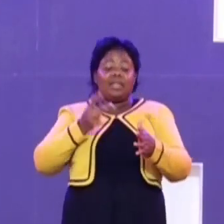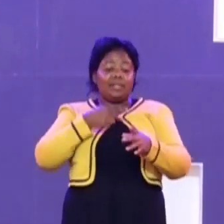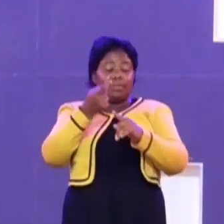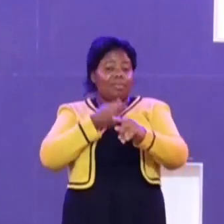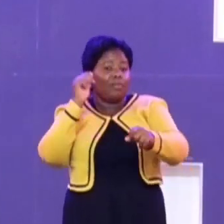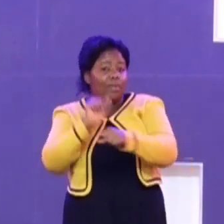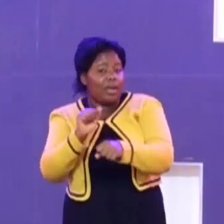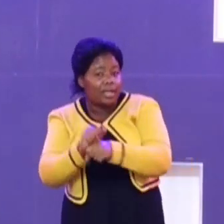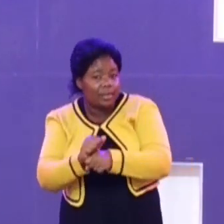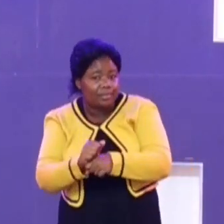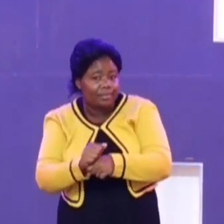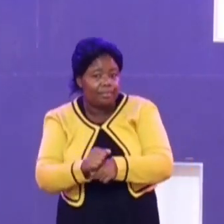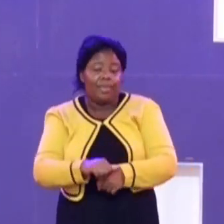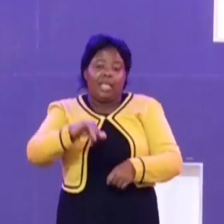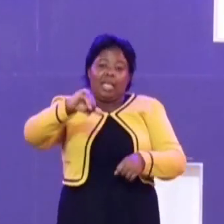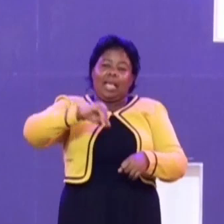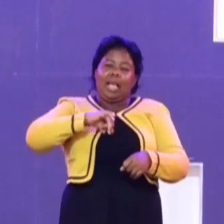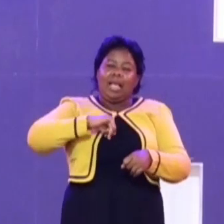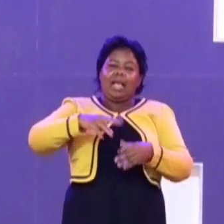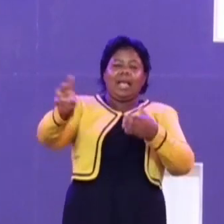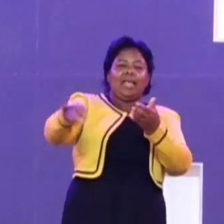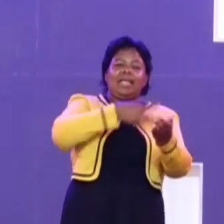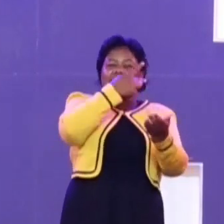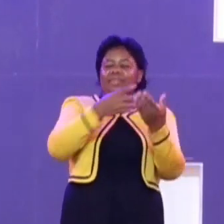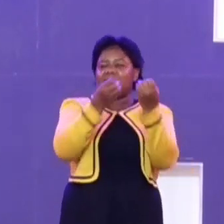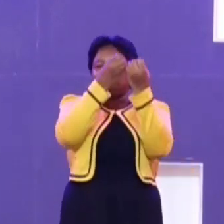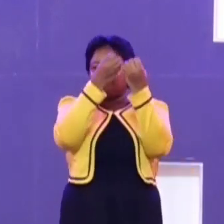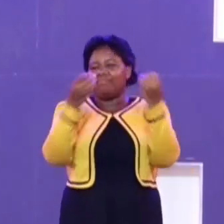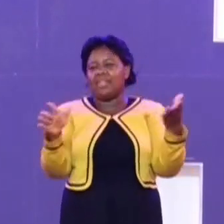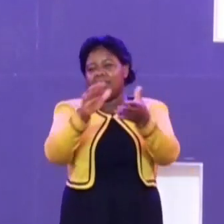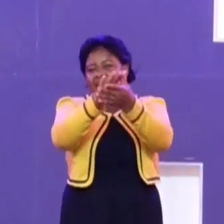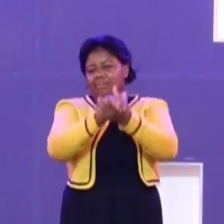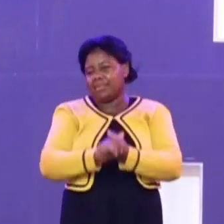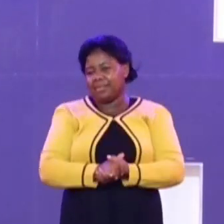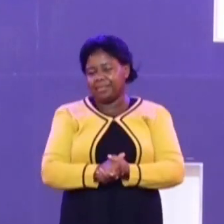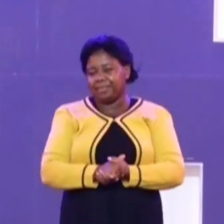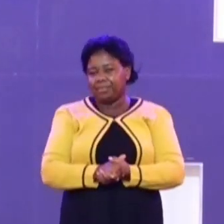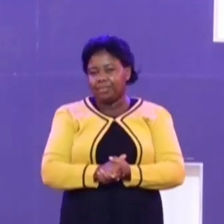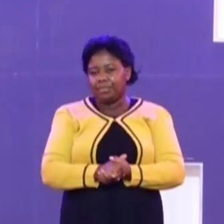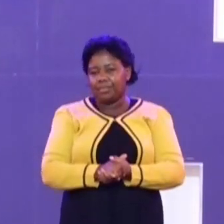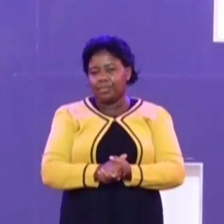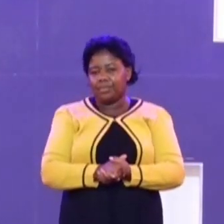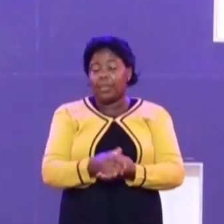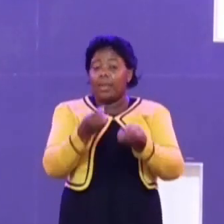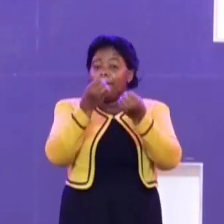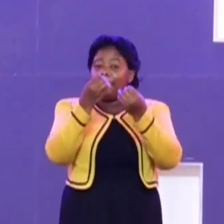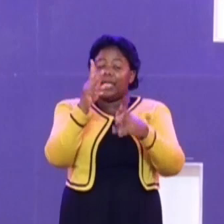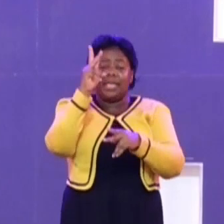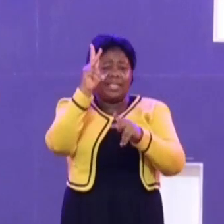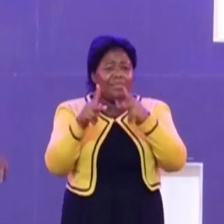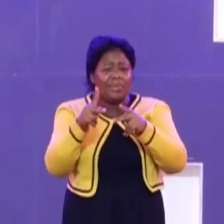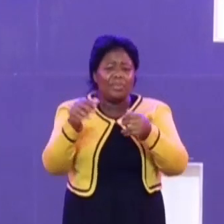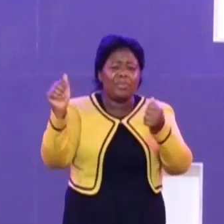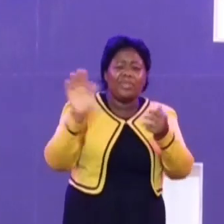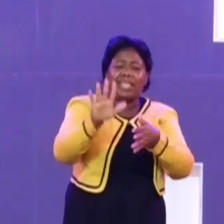working from different positions. Nze atulemeseza amaka. I has delayed us in our homes and has hindered us. Abantu bangi amaka